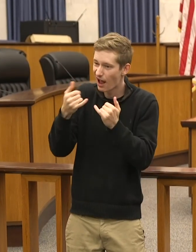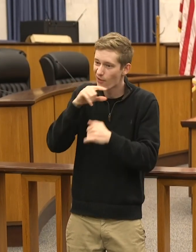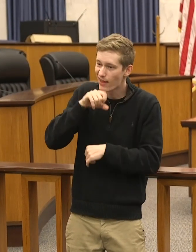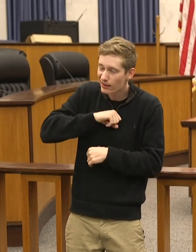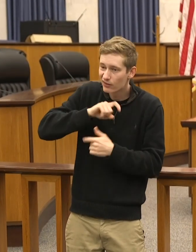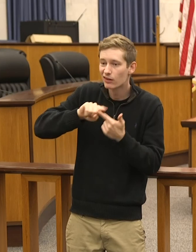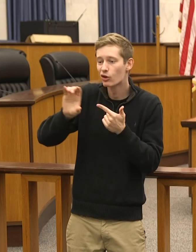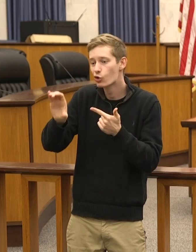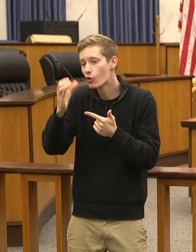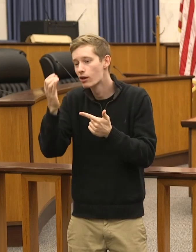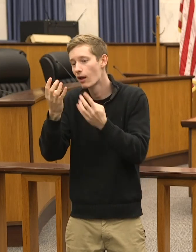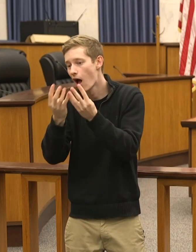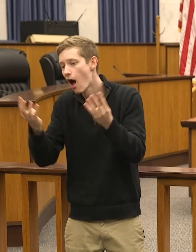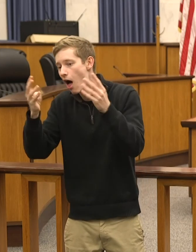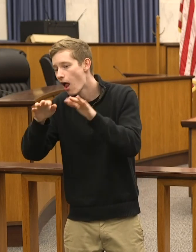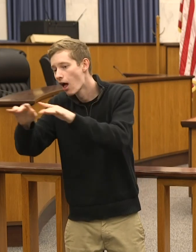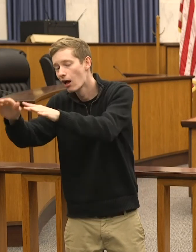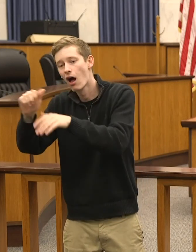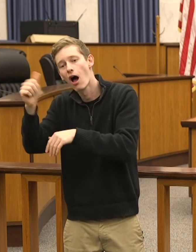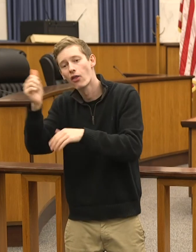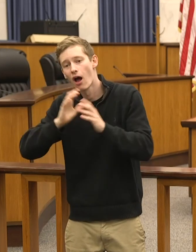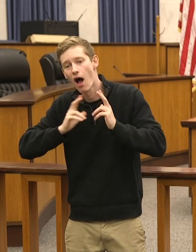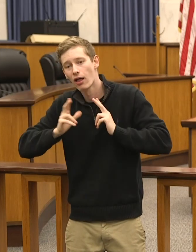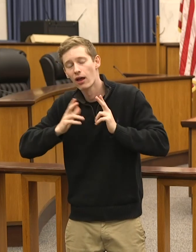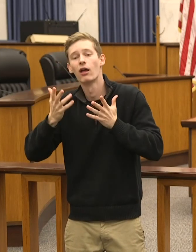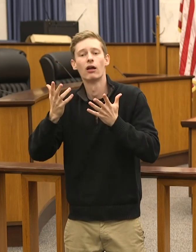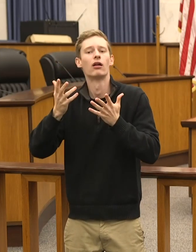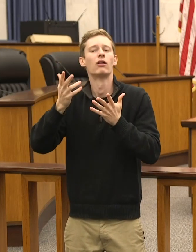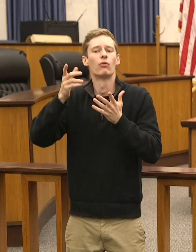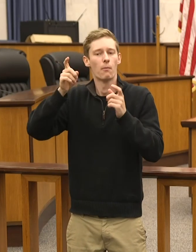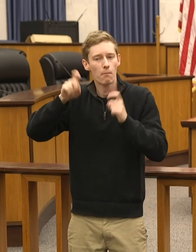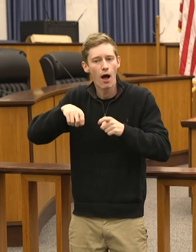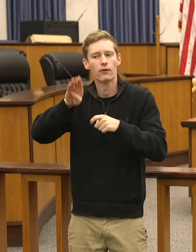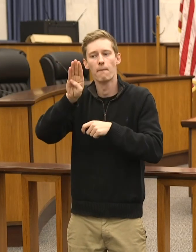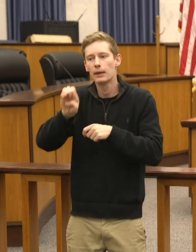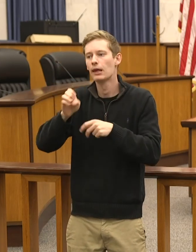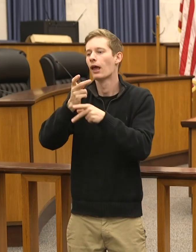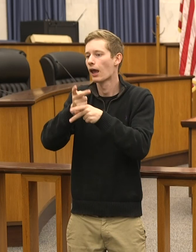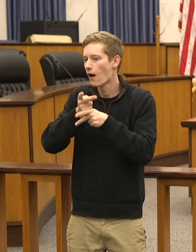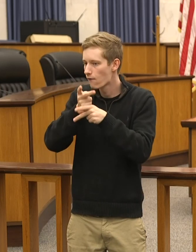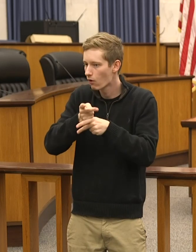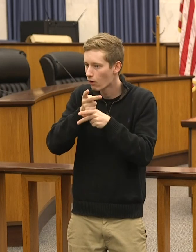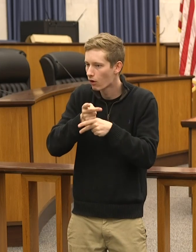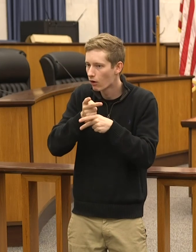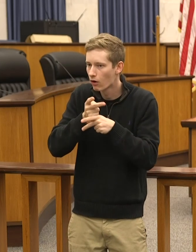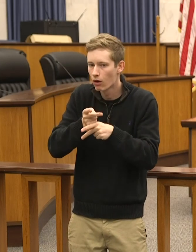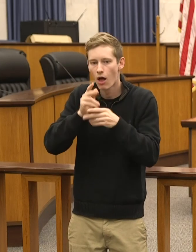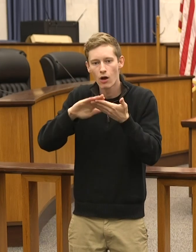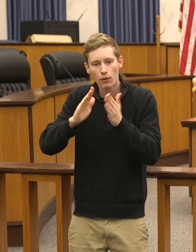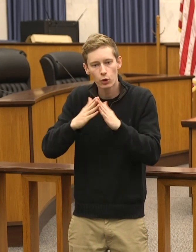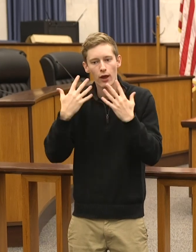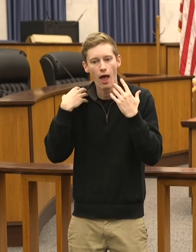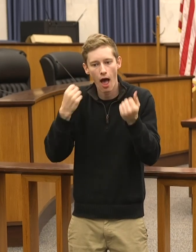Thanksgiving and also looking into Christmas as well, is that we have to be careful. We have to put public health first. The safety of